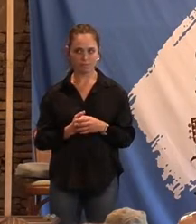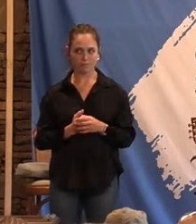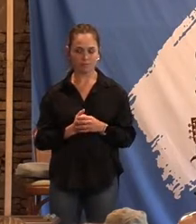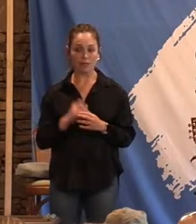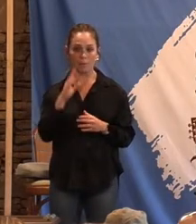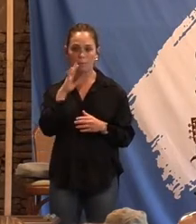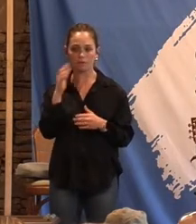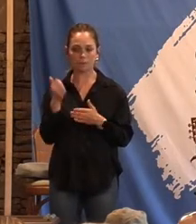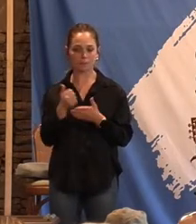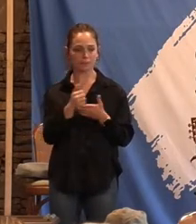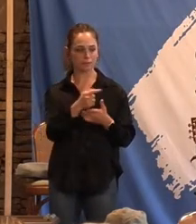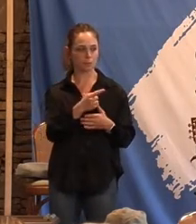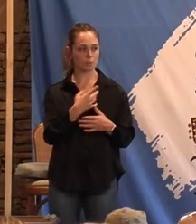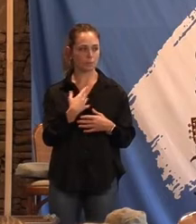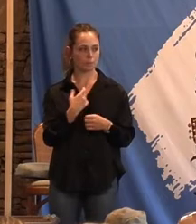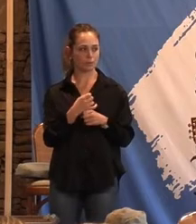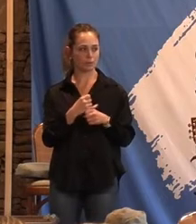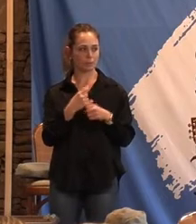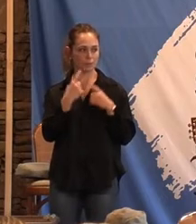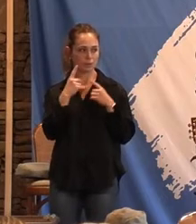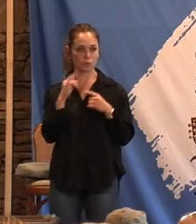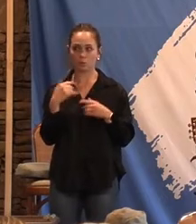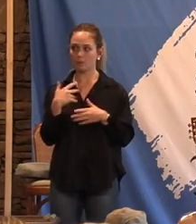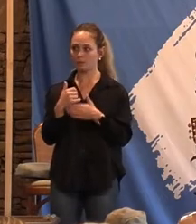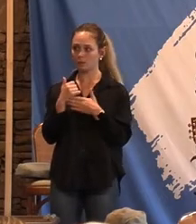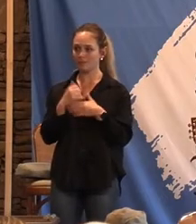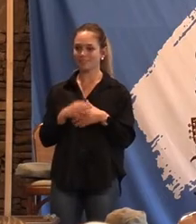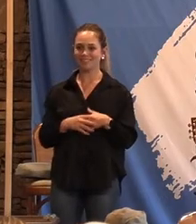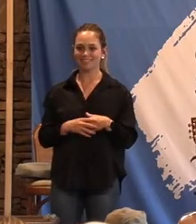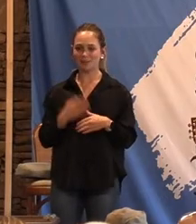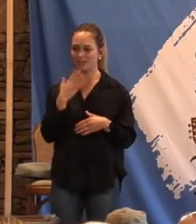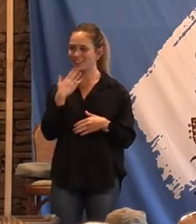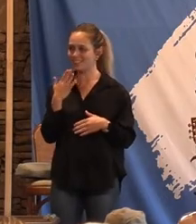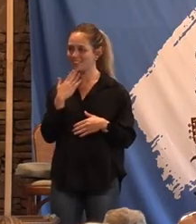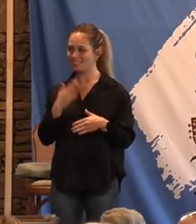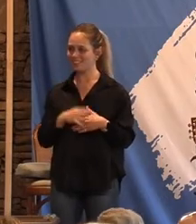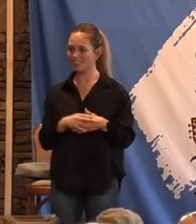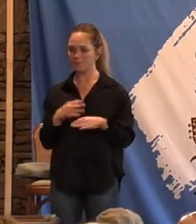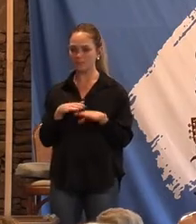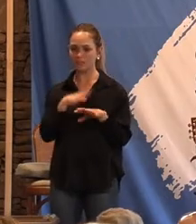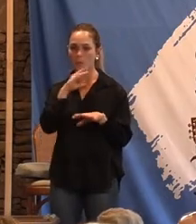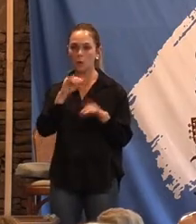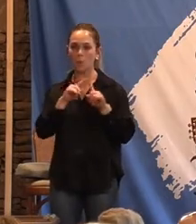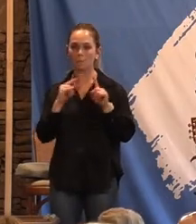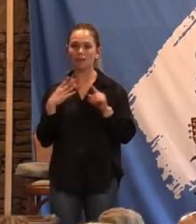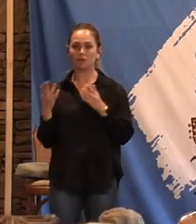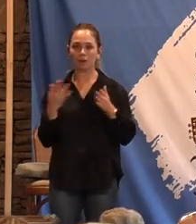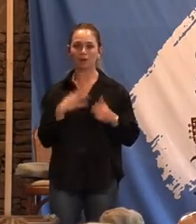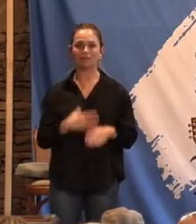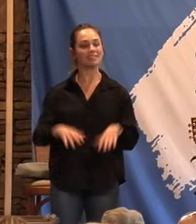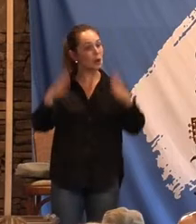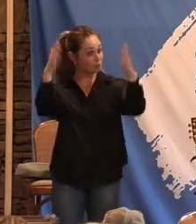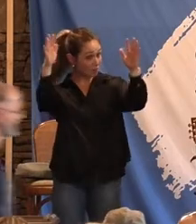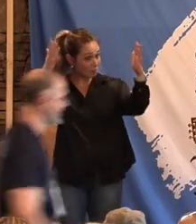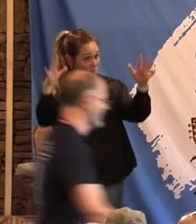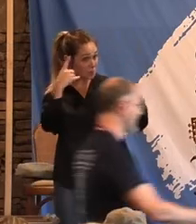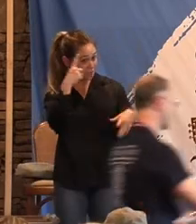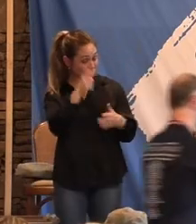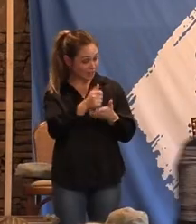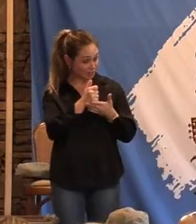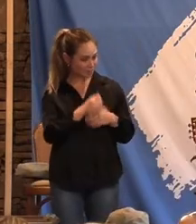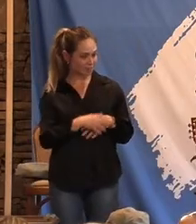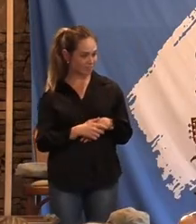Well, we can make it work like this. Are you coming to help me? Okay, thank you. Give him a round of applause, okay?